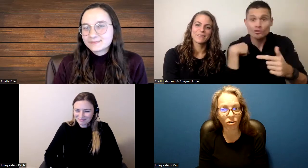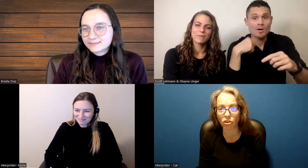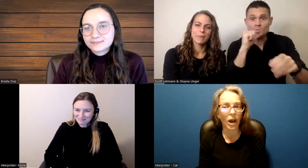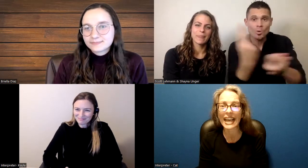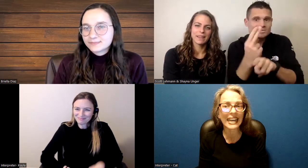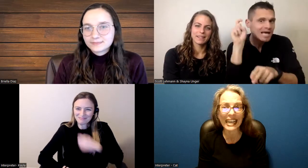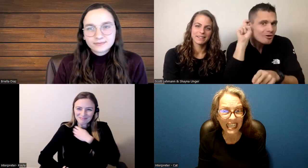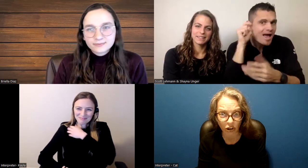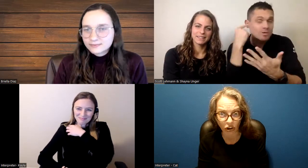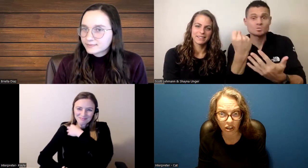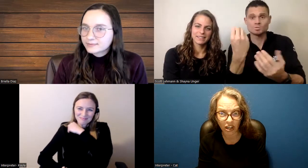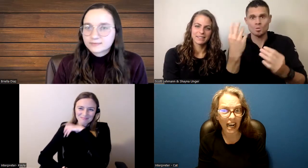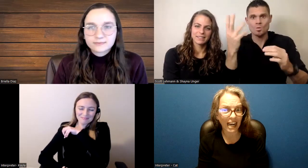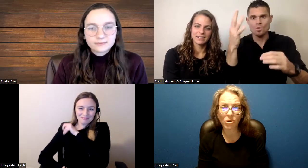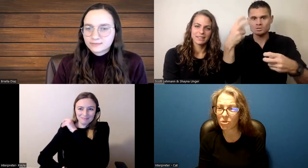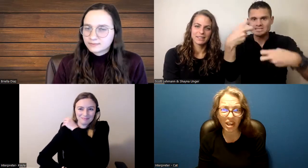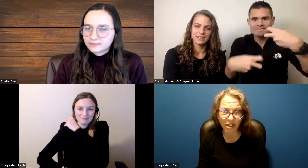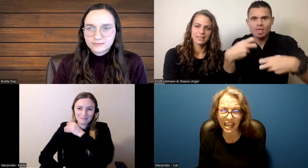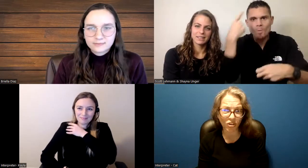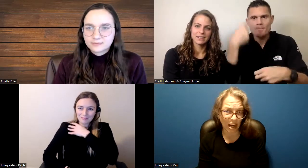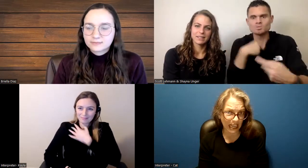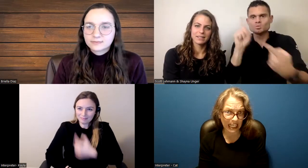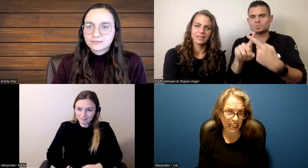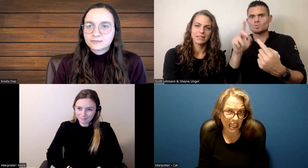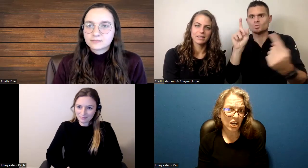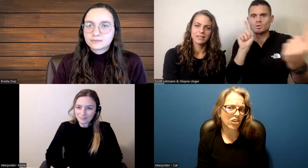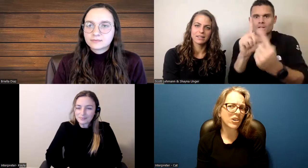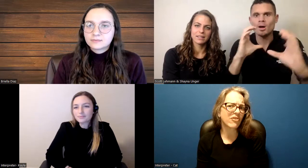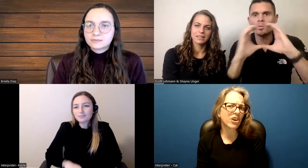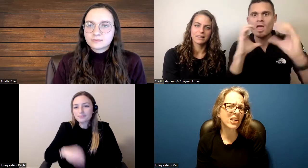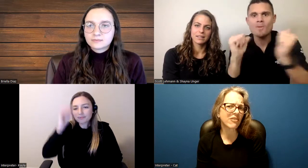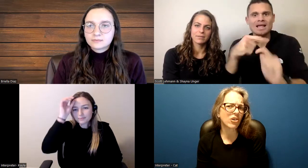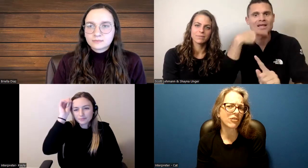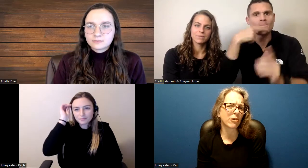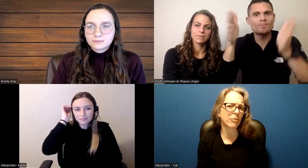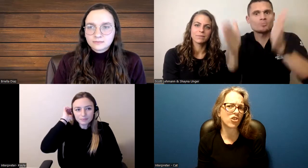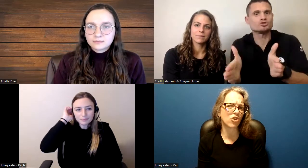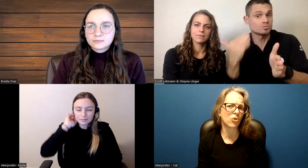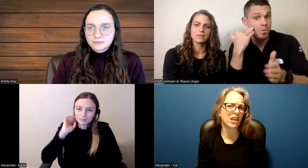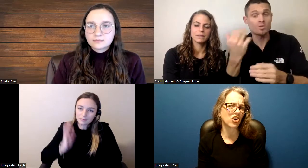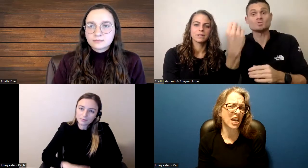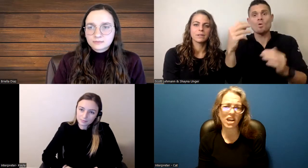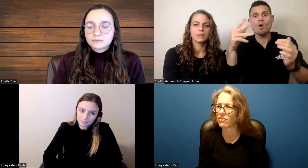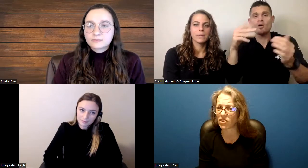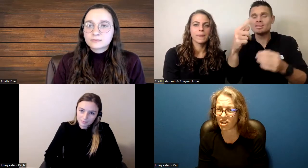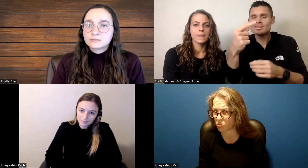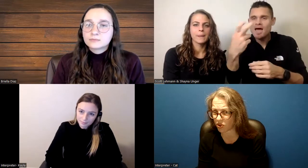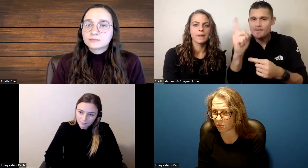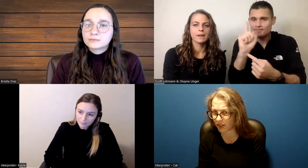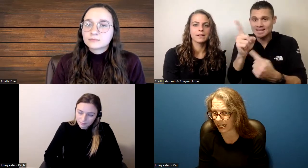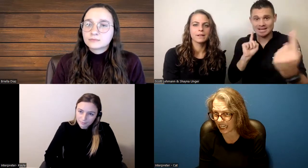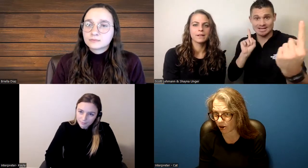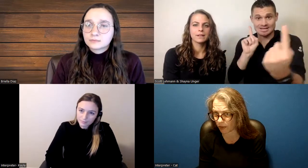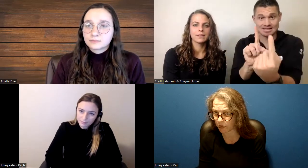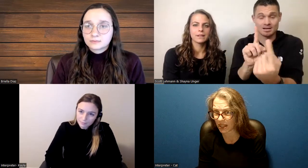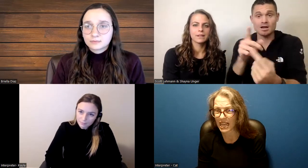And also, I cannot hear. I don't use hearing aids or anything. So it's very difficult for me to initiate conversation with somebody